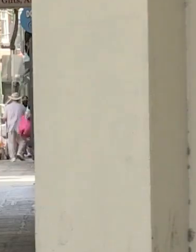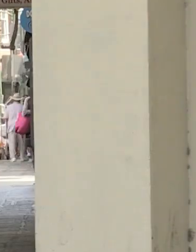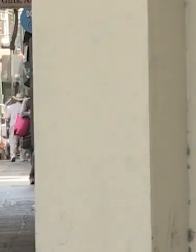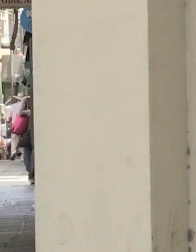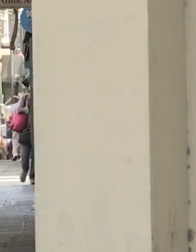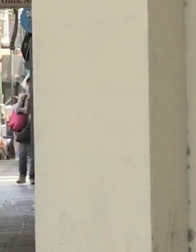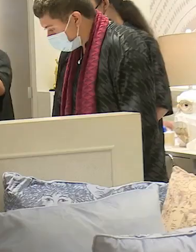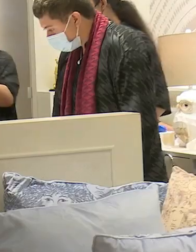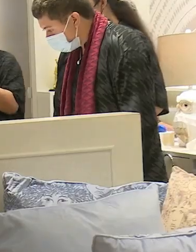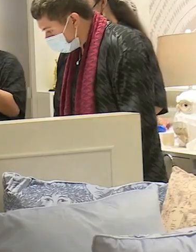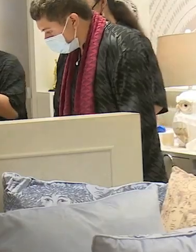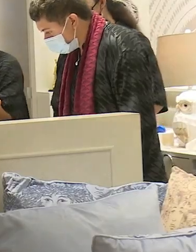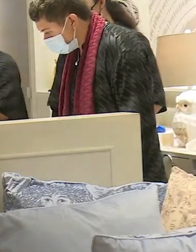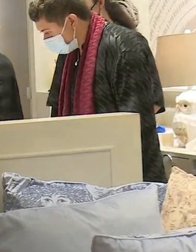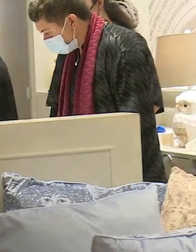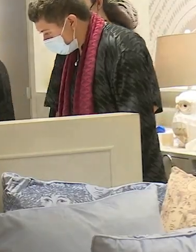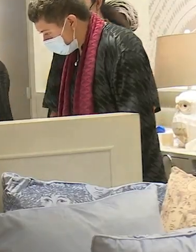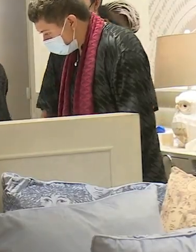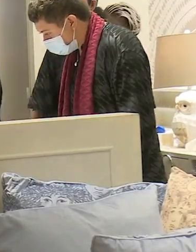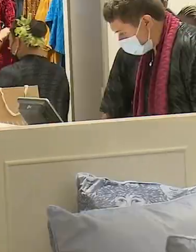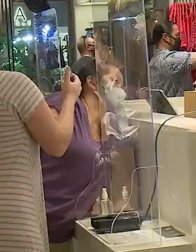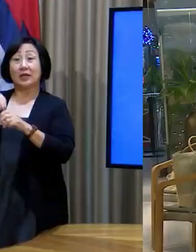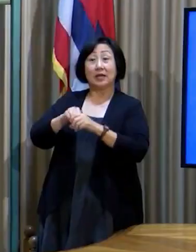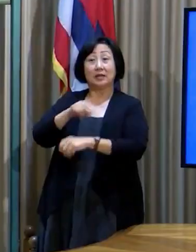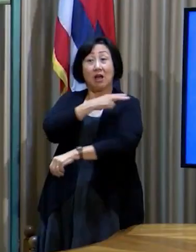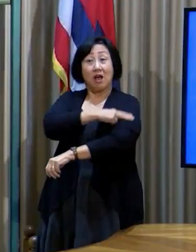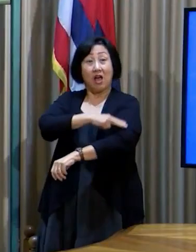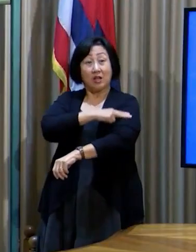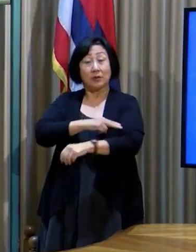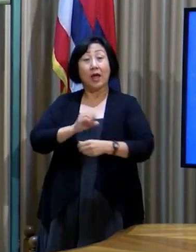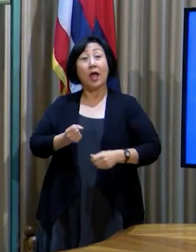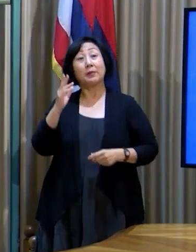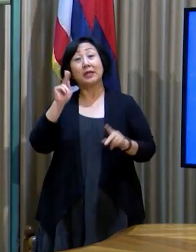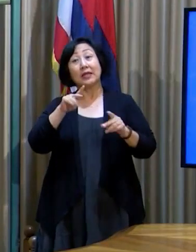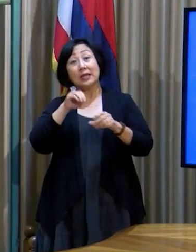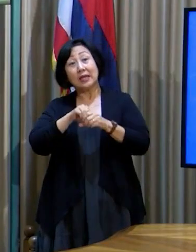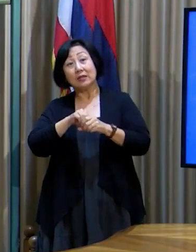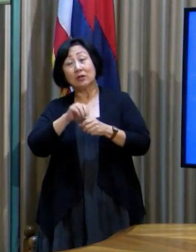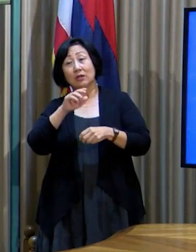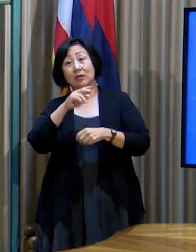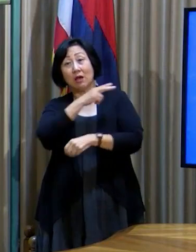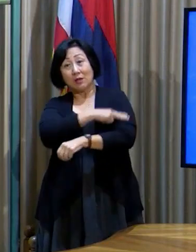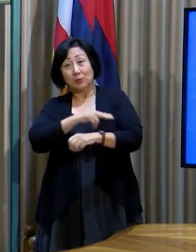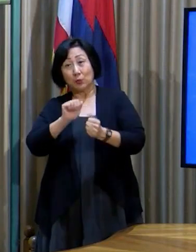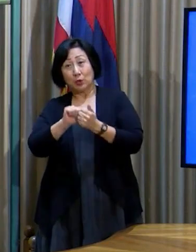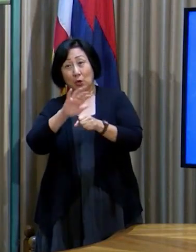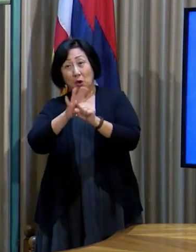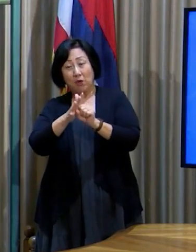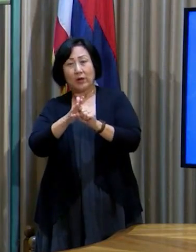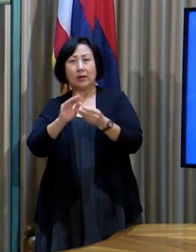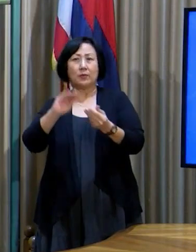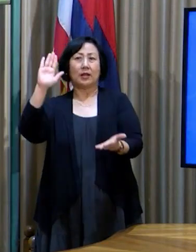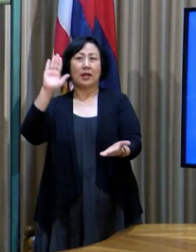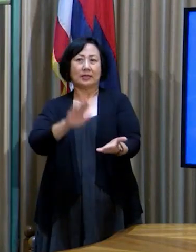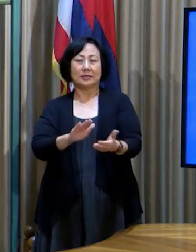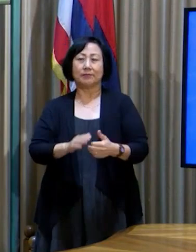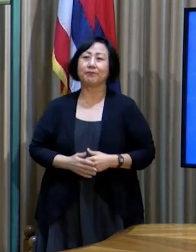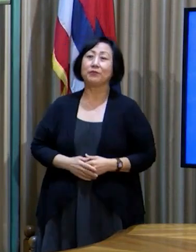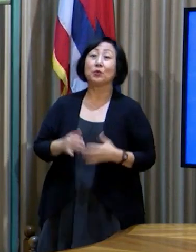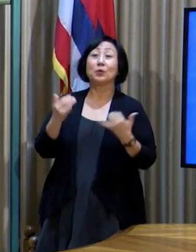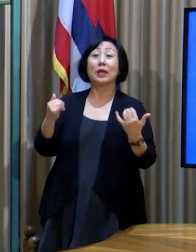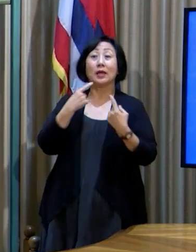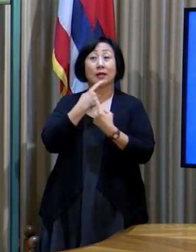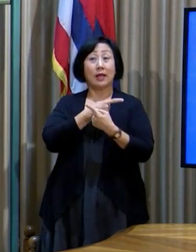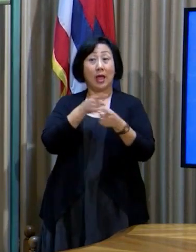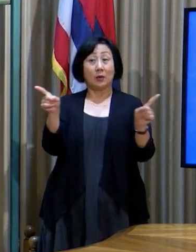will happen with the rules imposed by the state. Today, Governor Ige addressing those questions. Today, I am